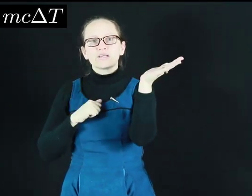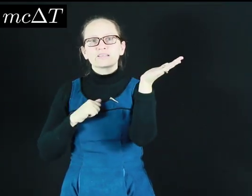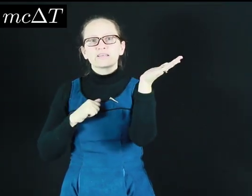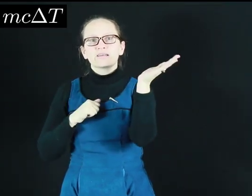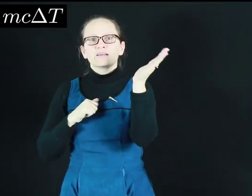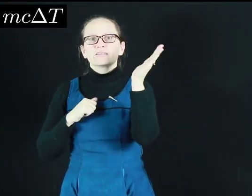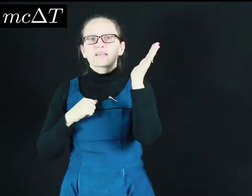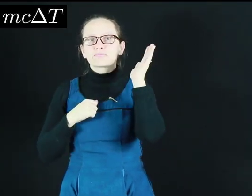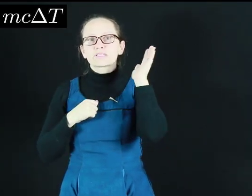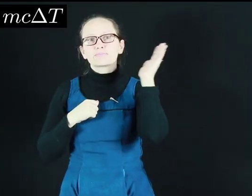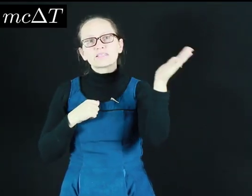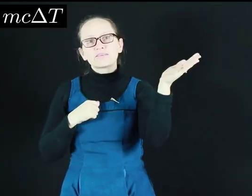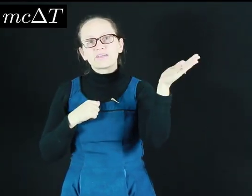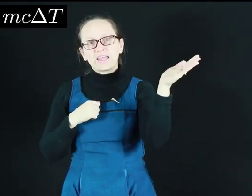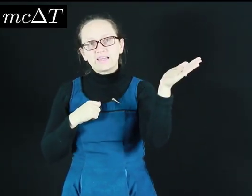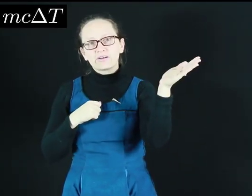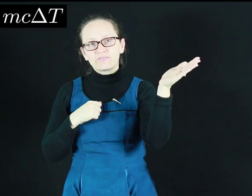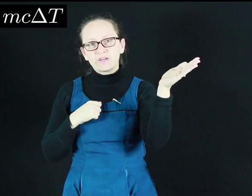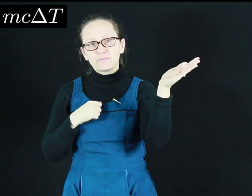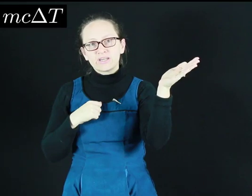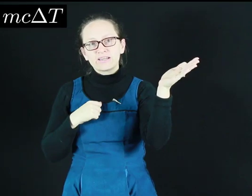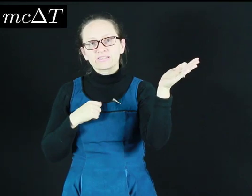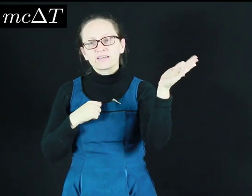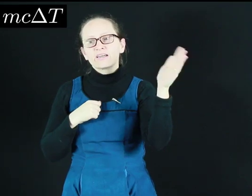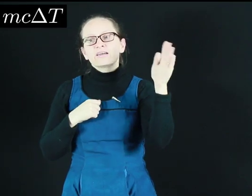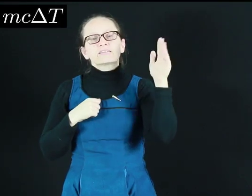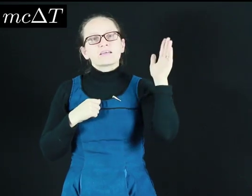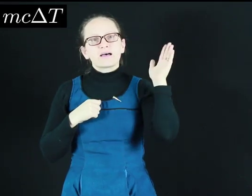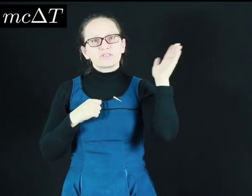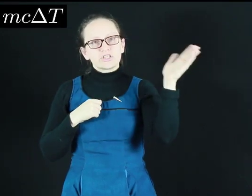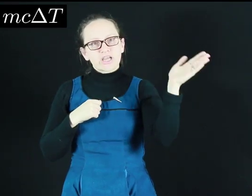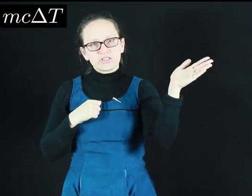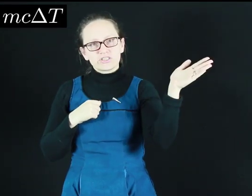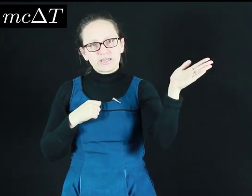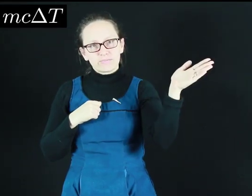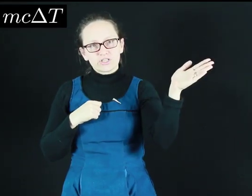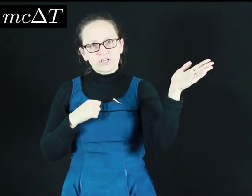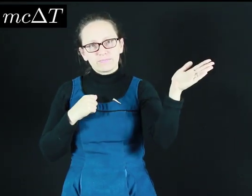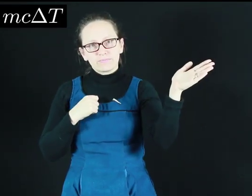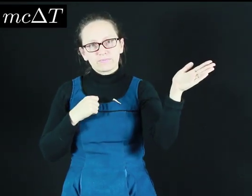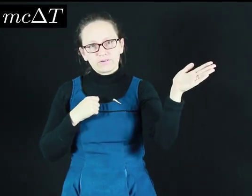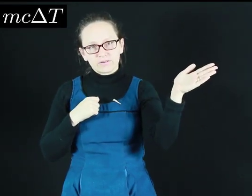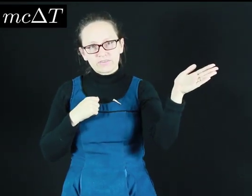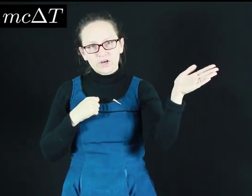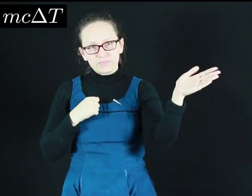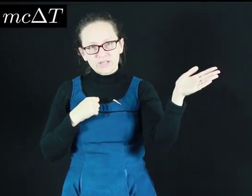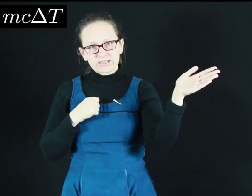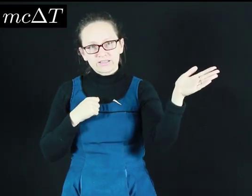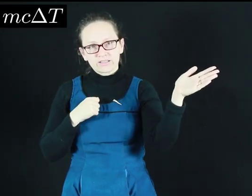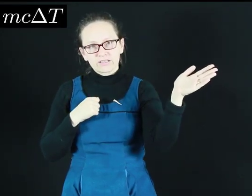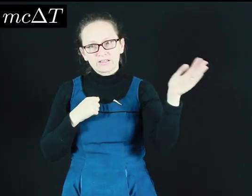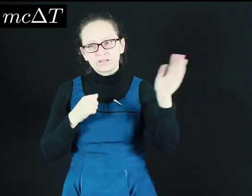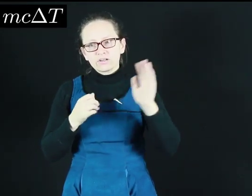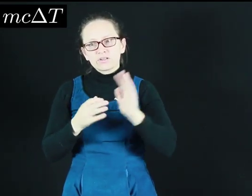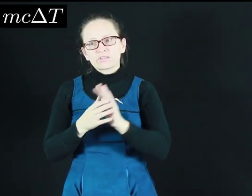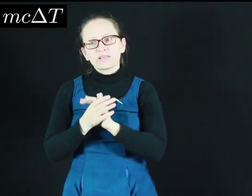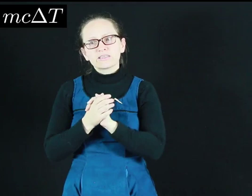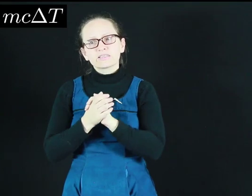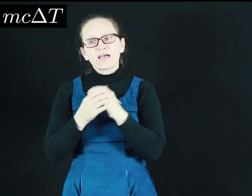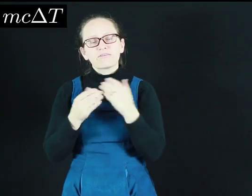object times the specific heat of the object times the change in temperature of the object. So let's have a